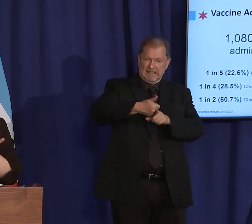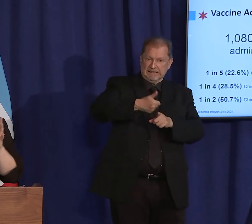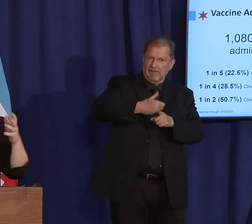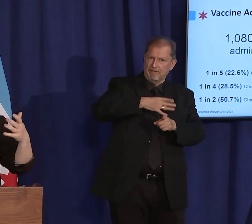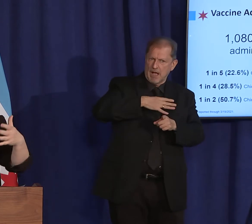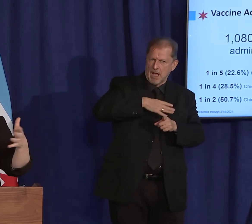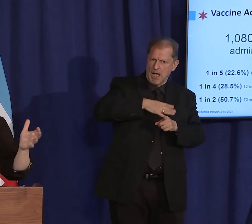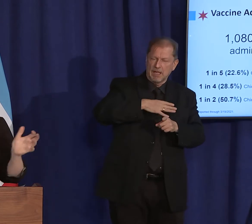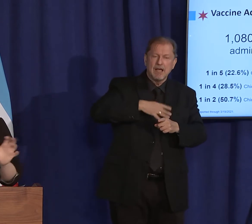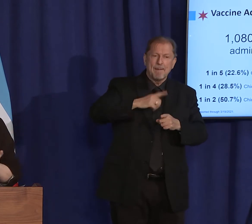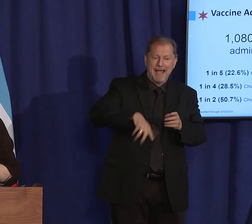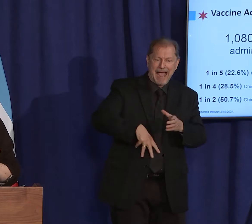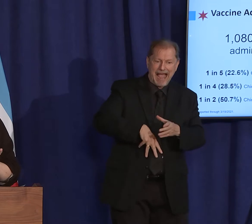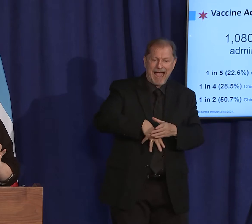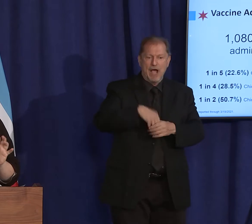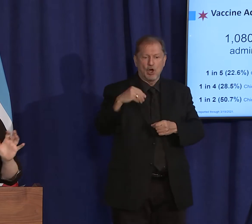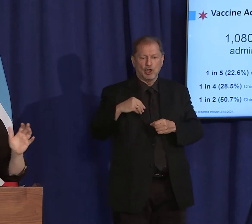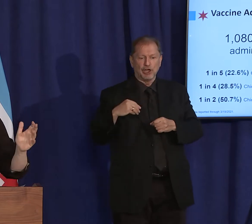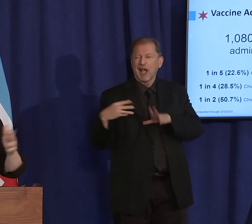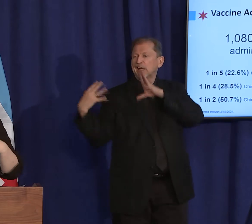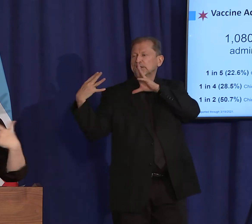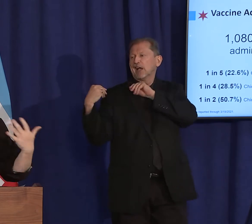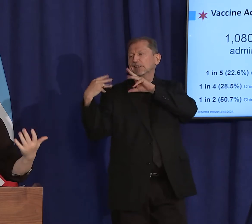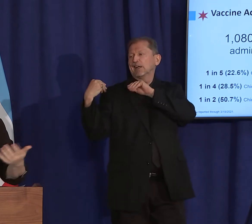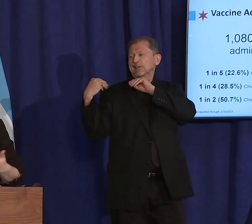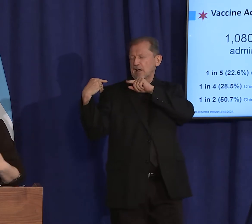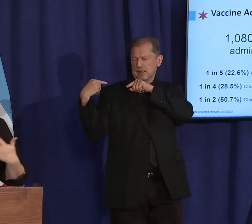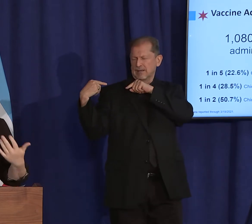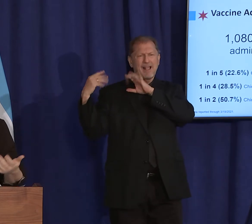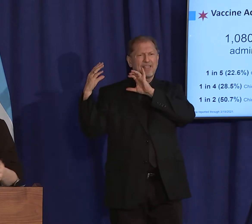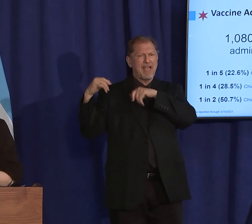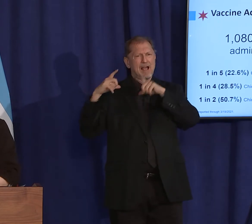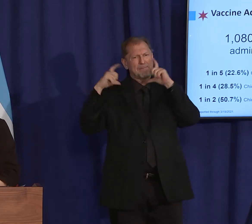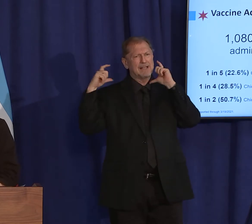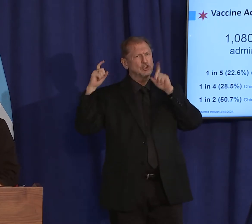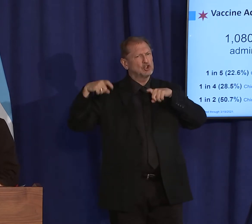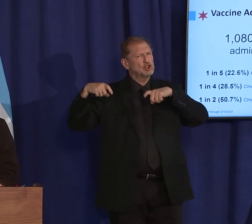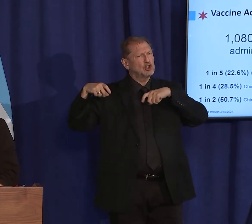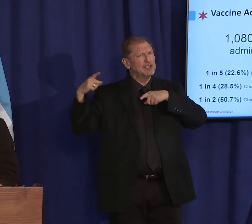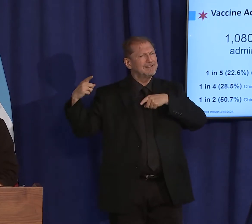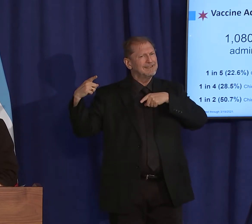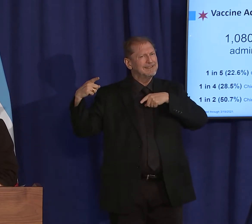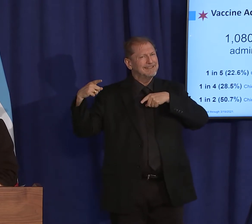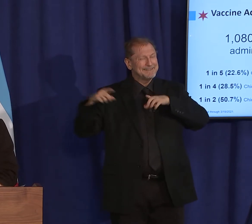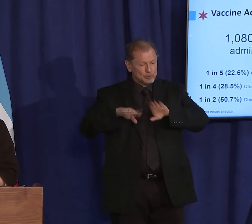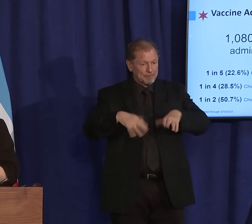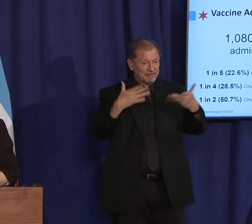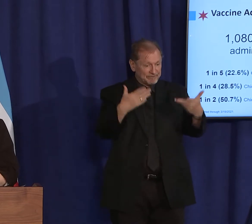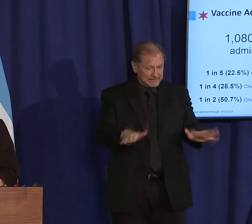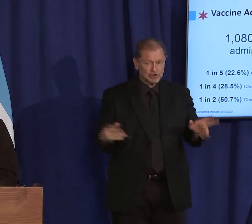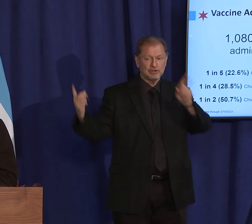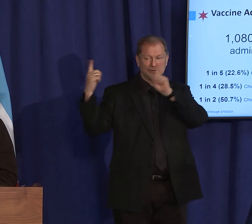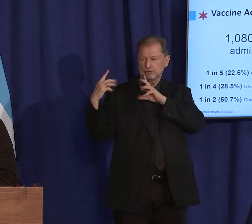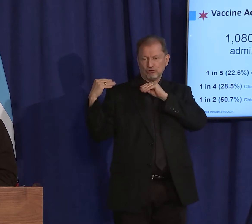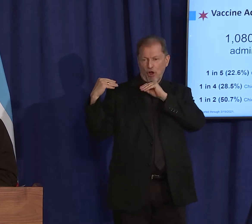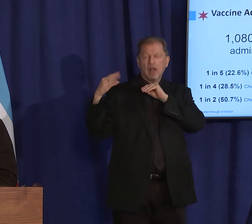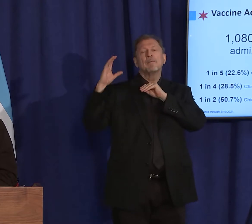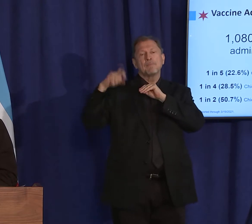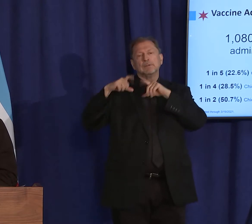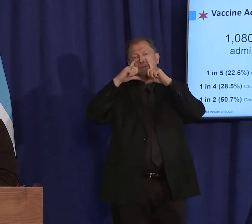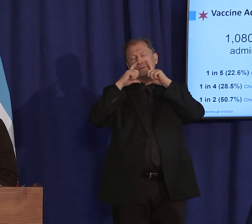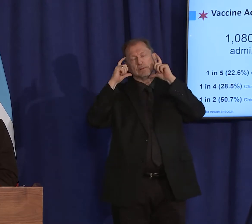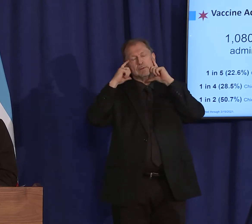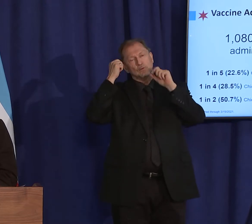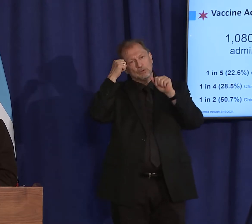gathering that's probably happening in informal ways around some of those events. And just reminding people